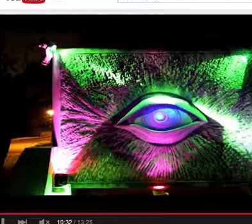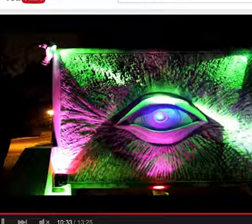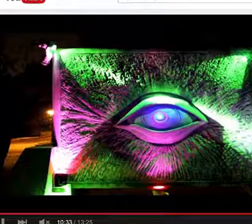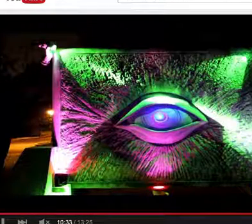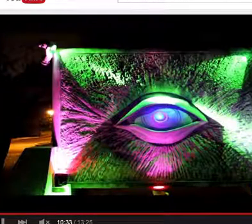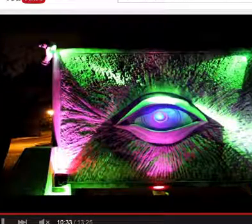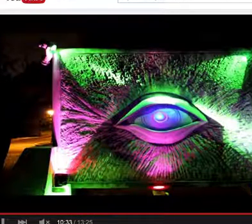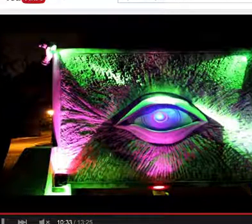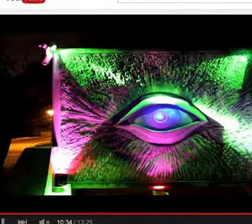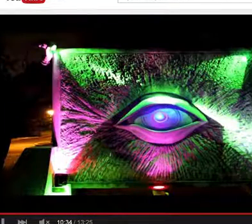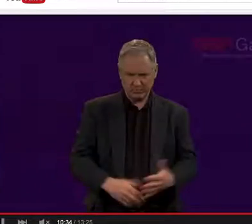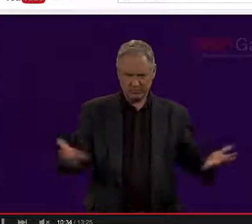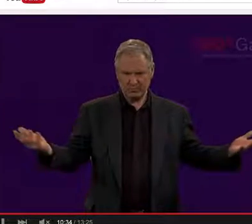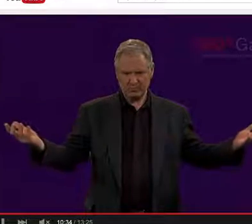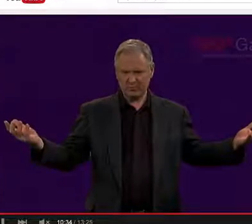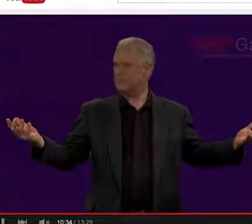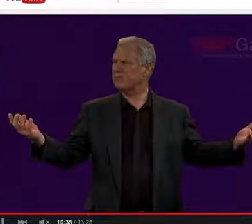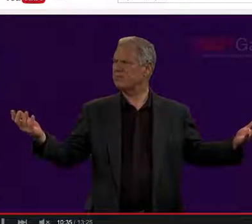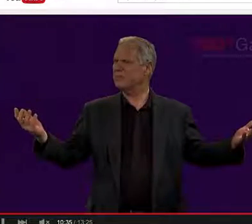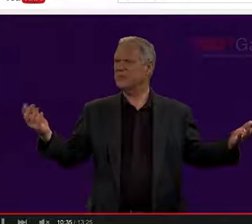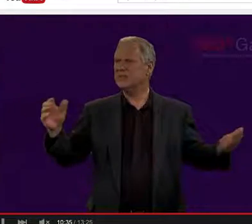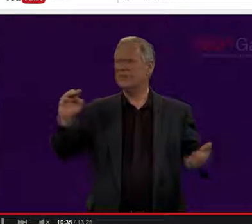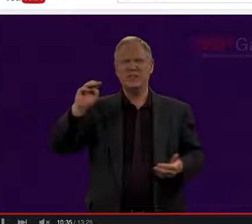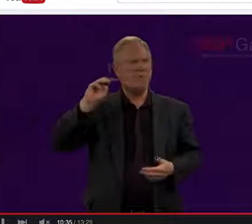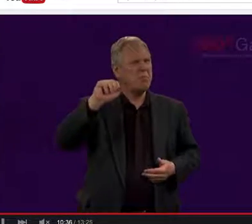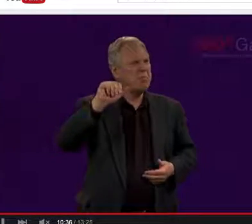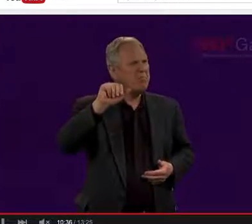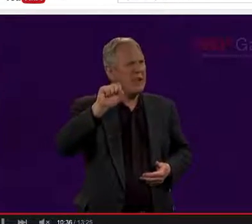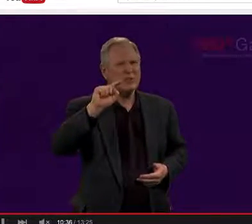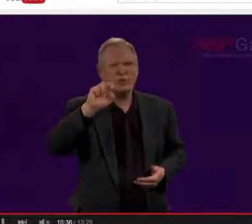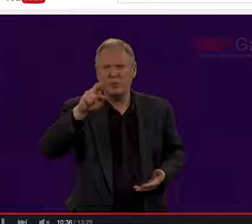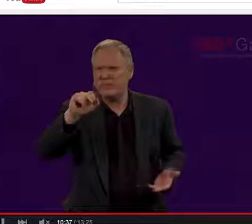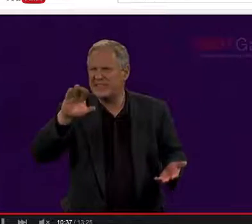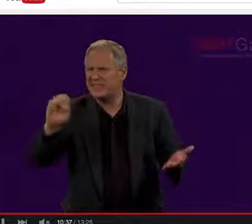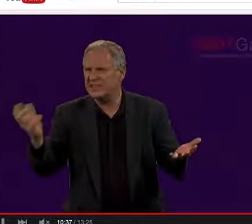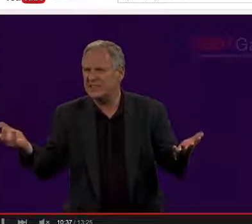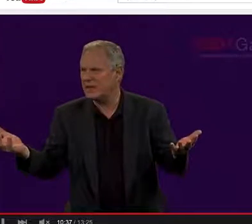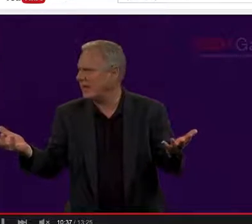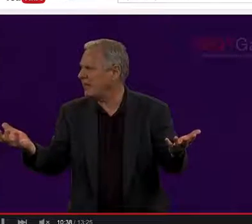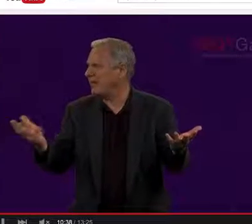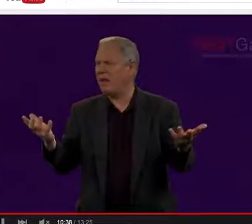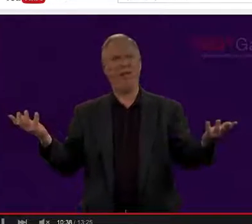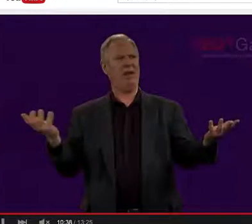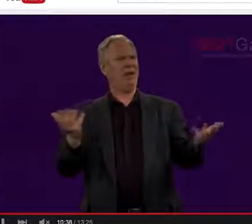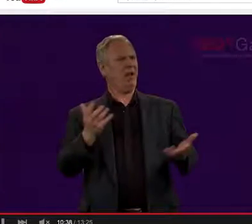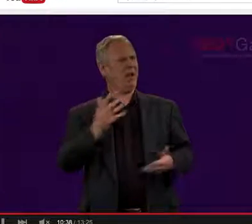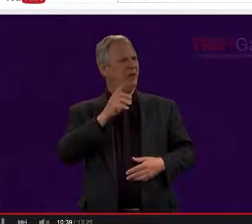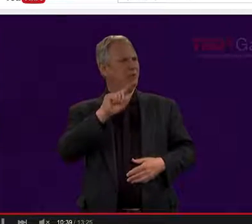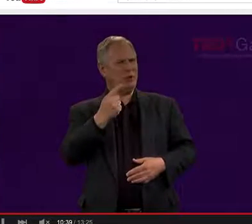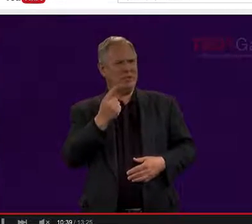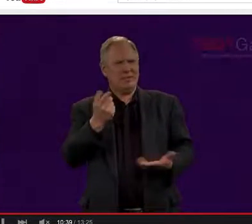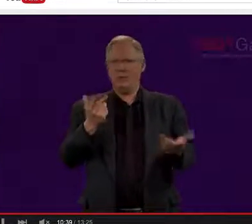at this. a masterpiece.